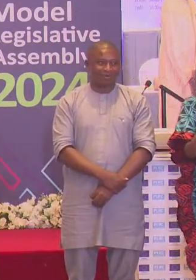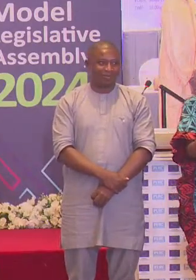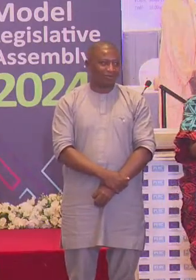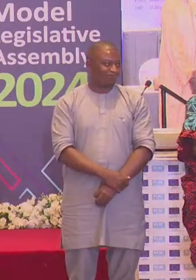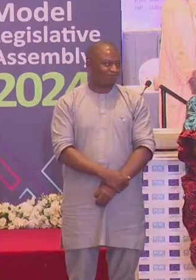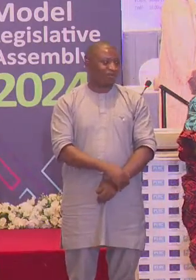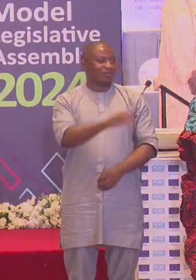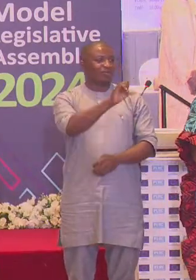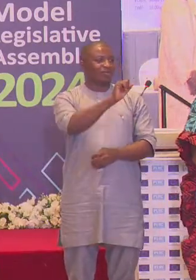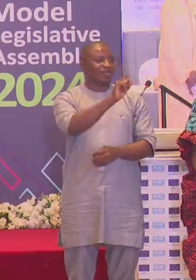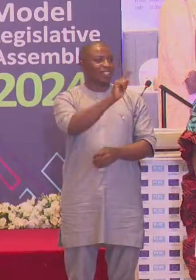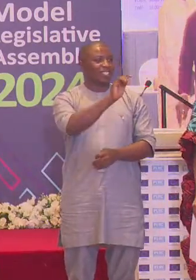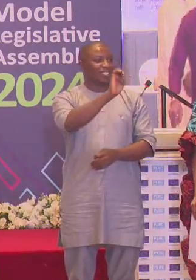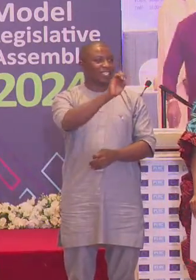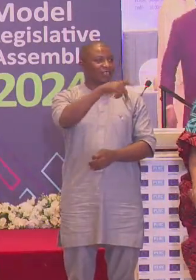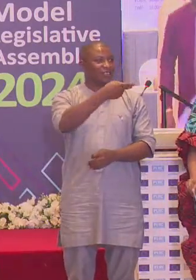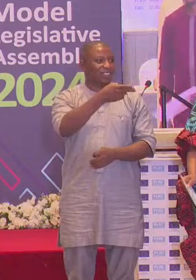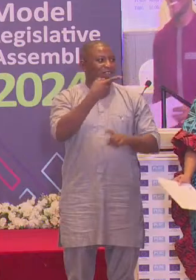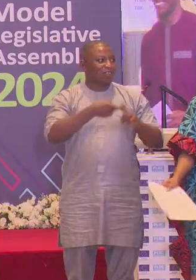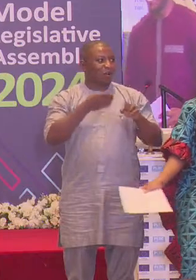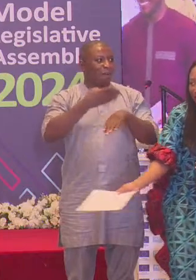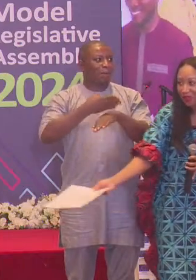Achutu Stephen from Benue State.